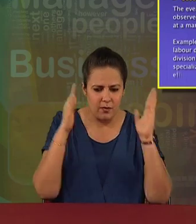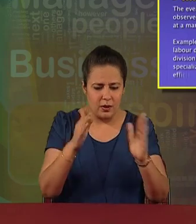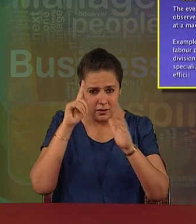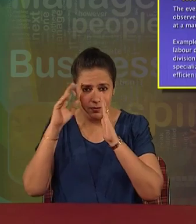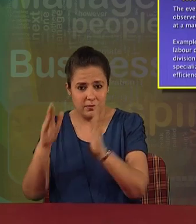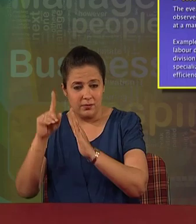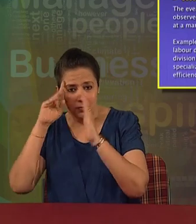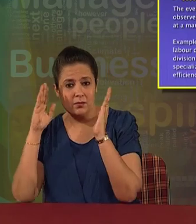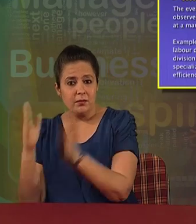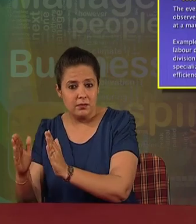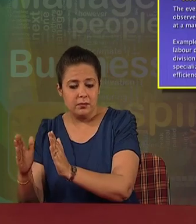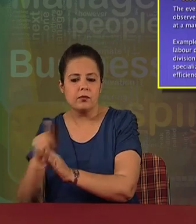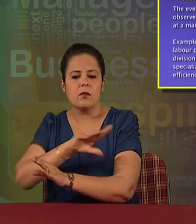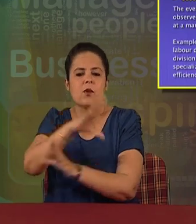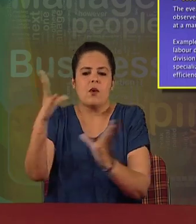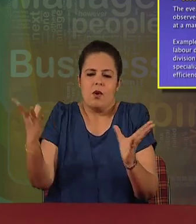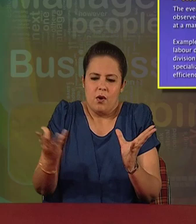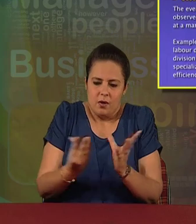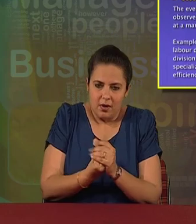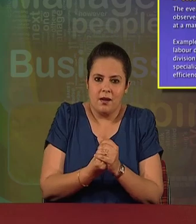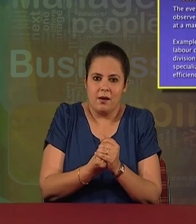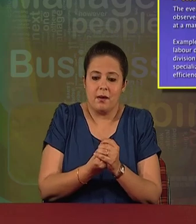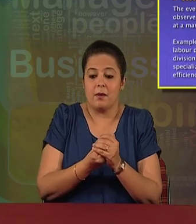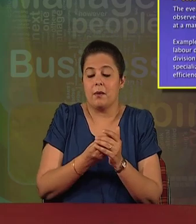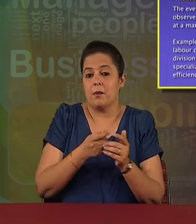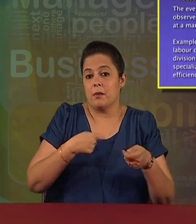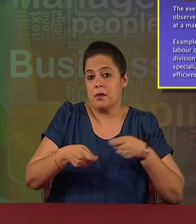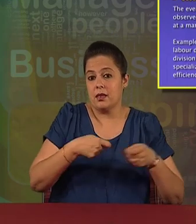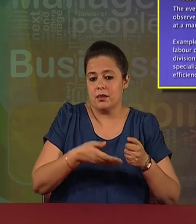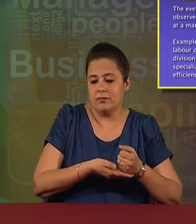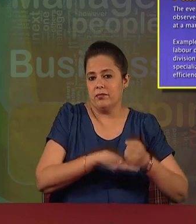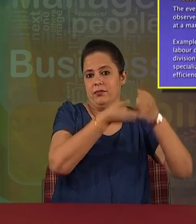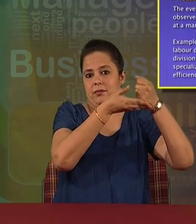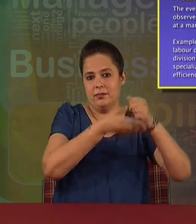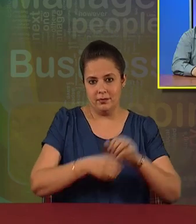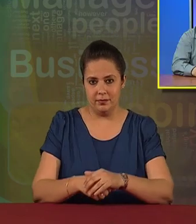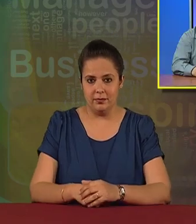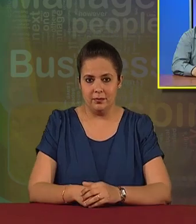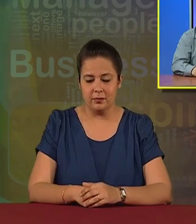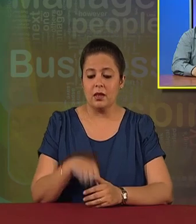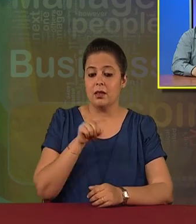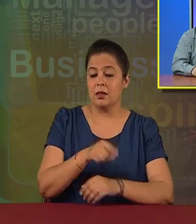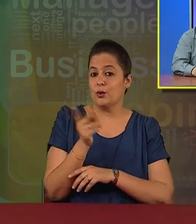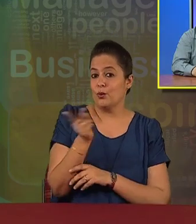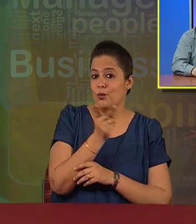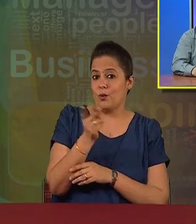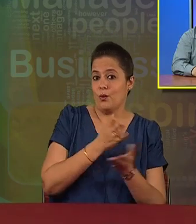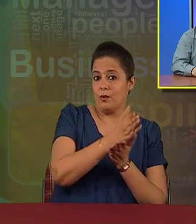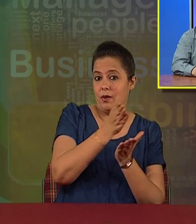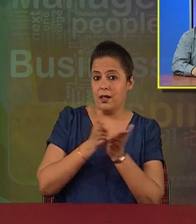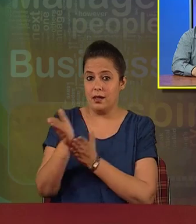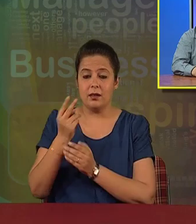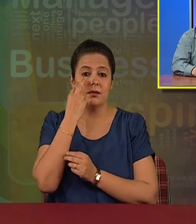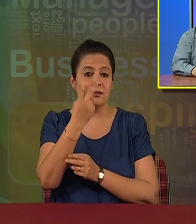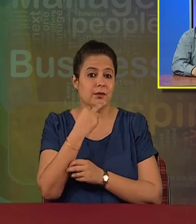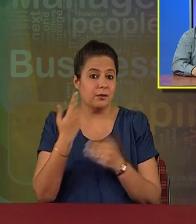to specialization, which ultimately helps in the efficiency in the operations. So these are the two ways through which